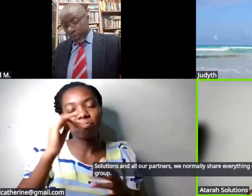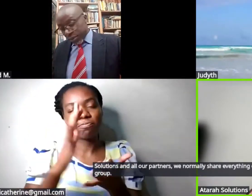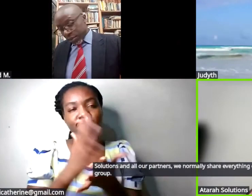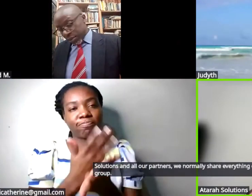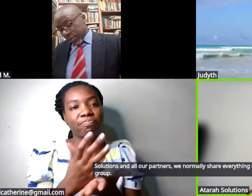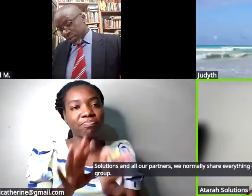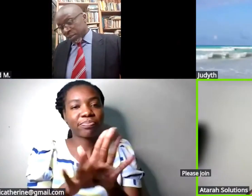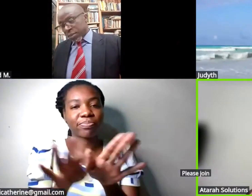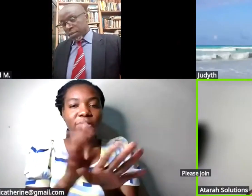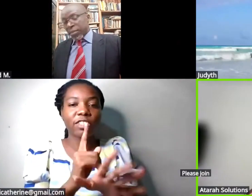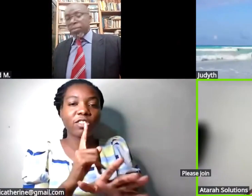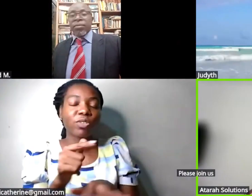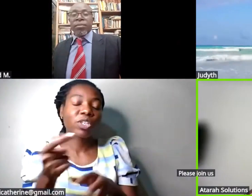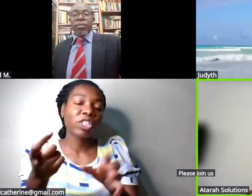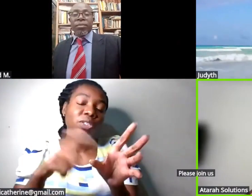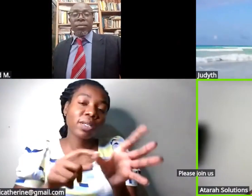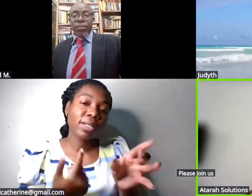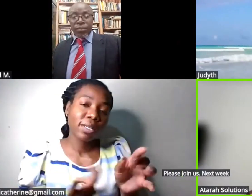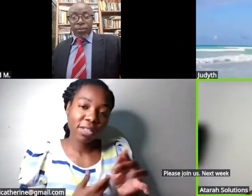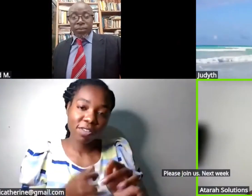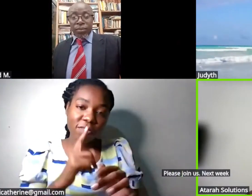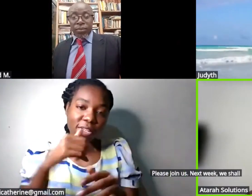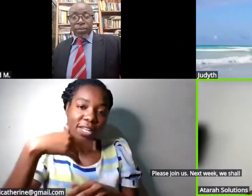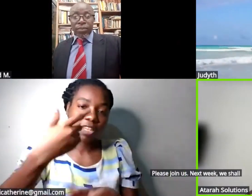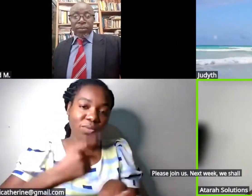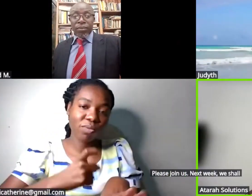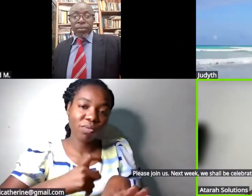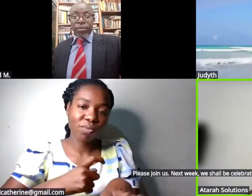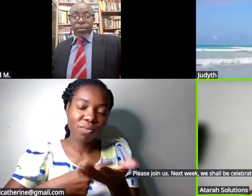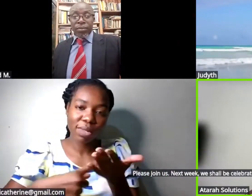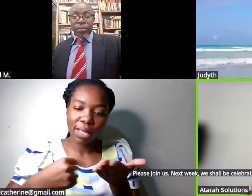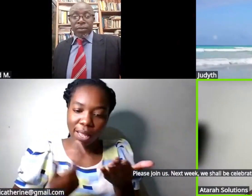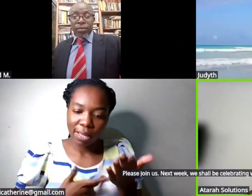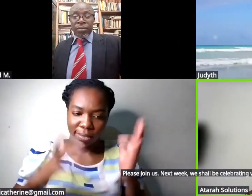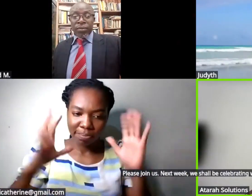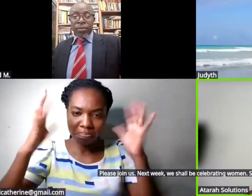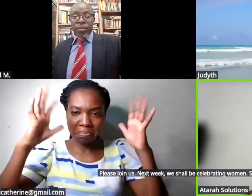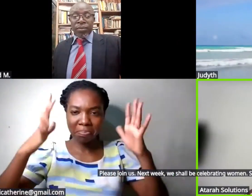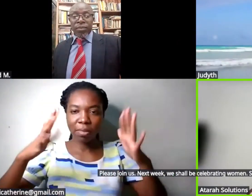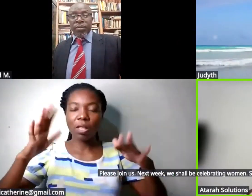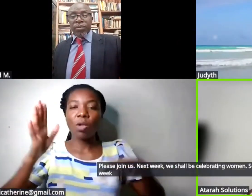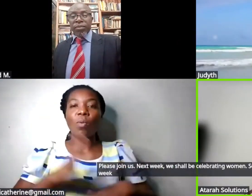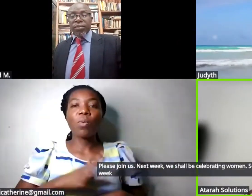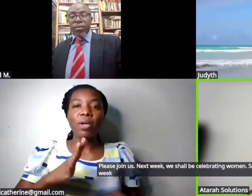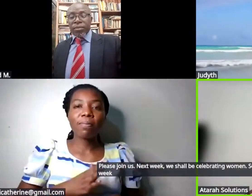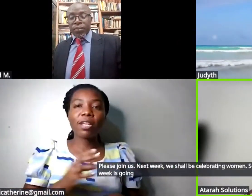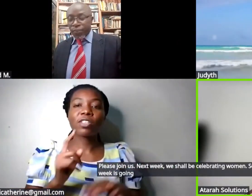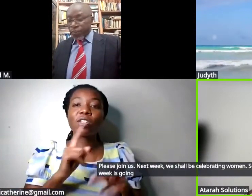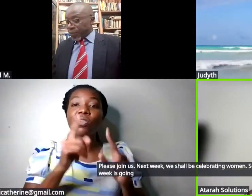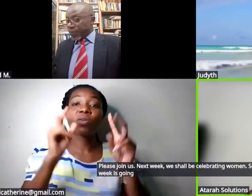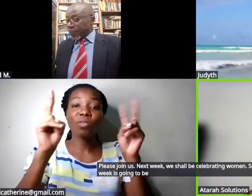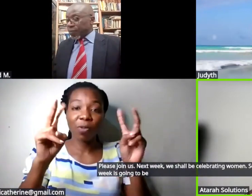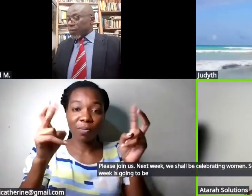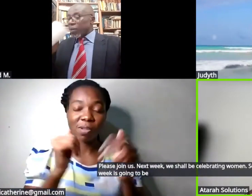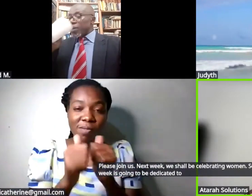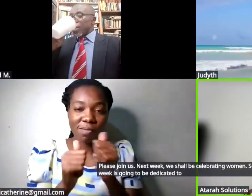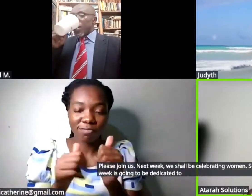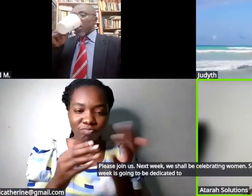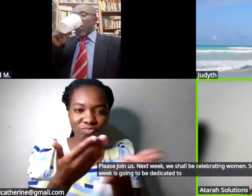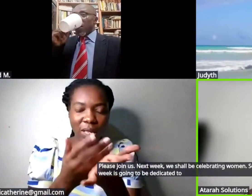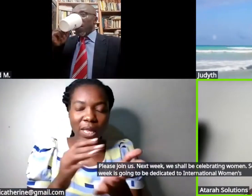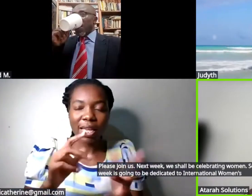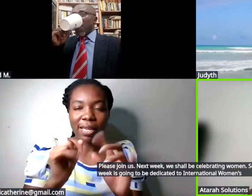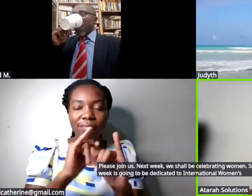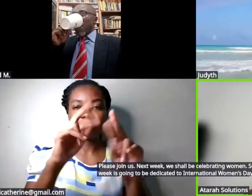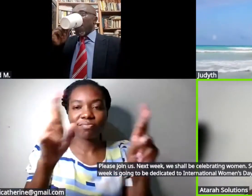us. Next week, we shall be celebrating women. So the topic next week is going to be dedicated to International Women's Day, which is